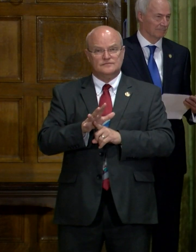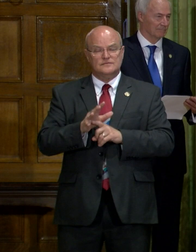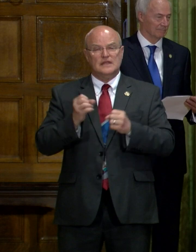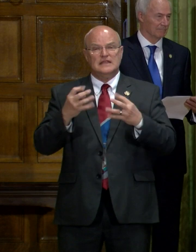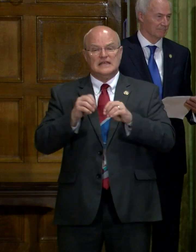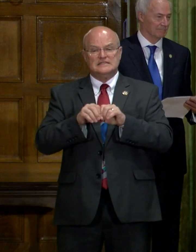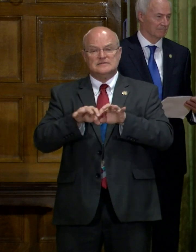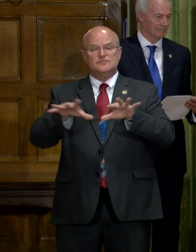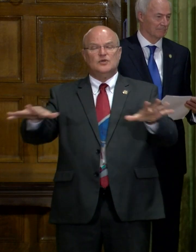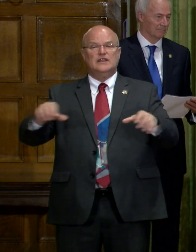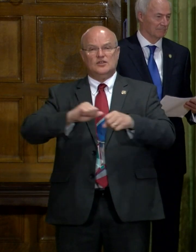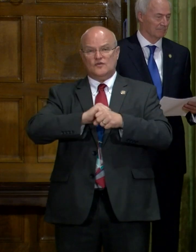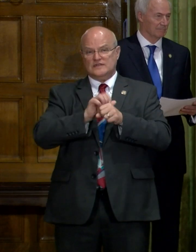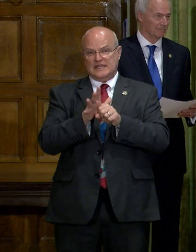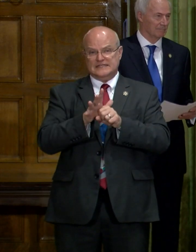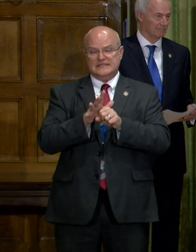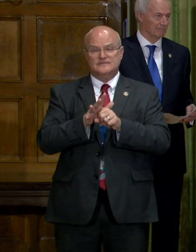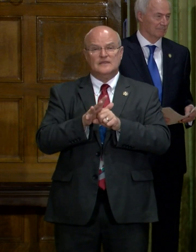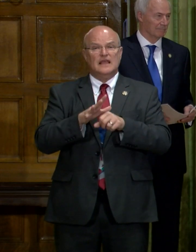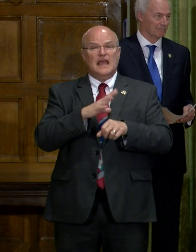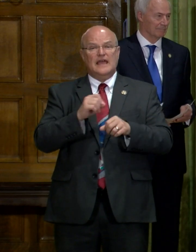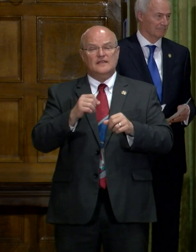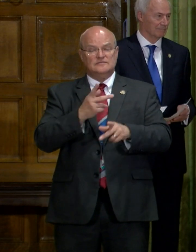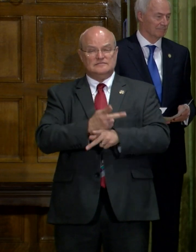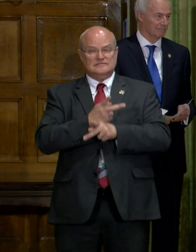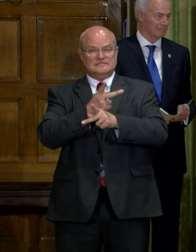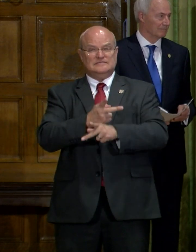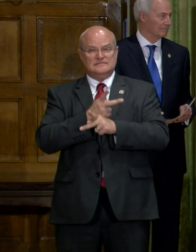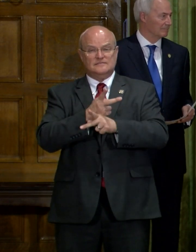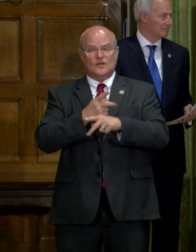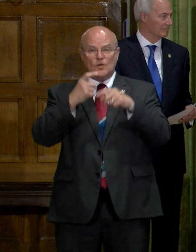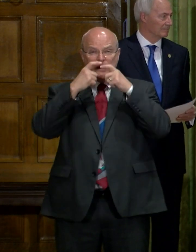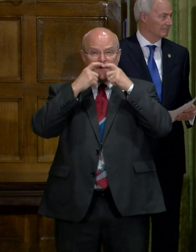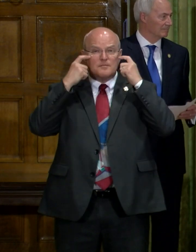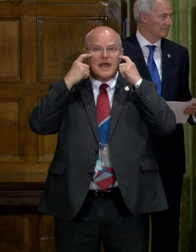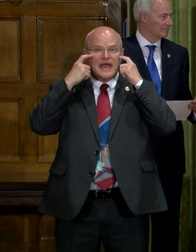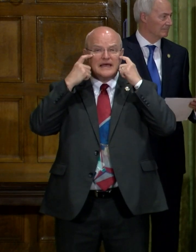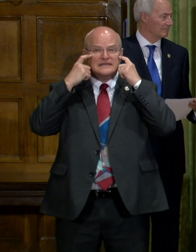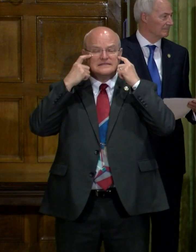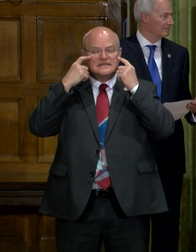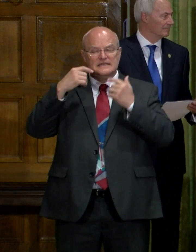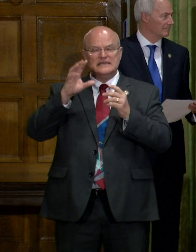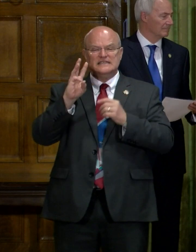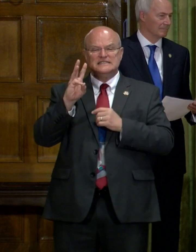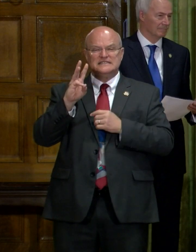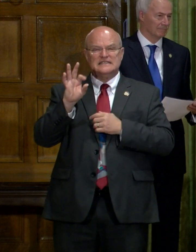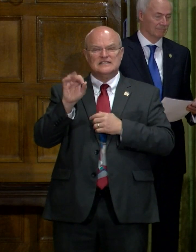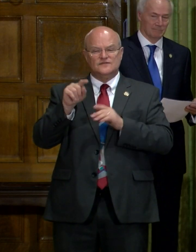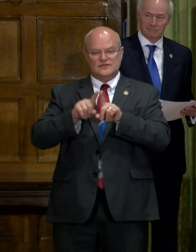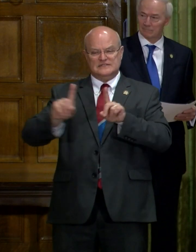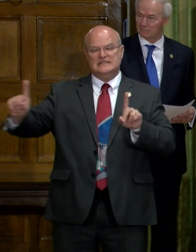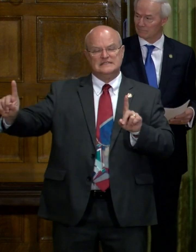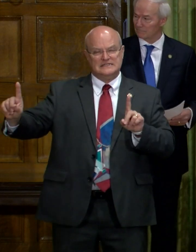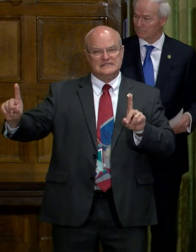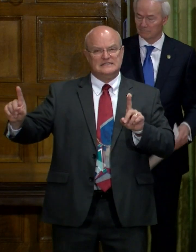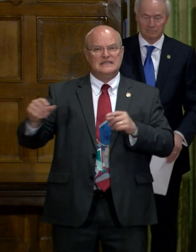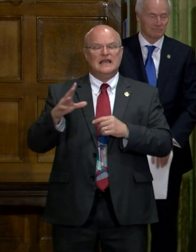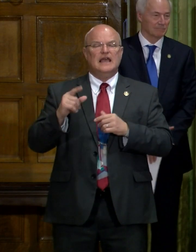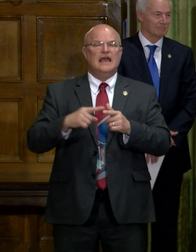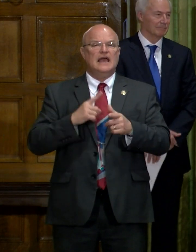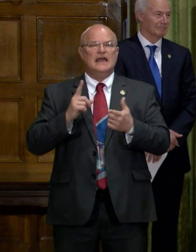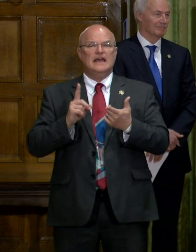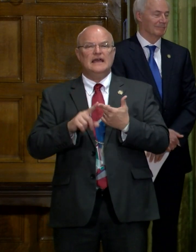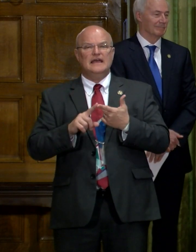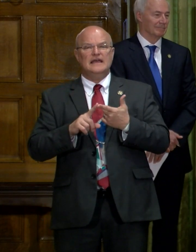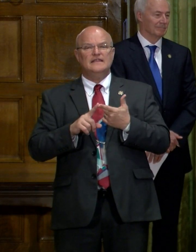a lot of spread of COVID-19, and take those precautions. Wear your mask, maintain 6-foot distance, and